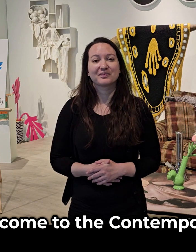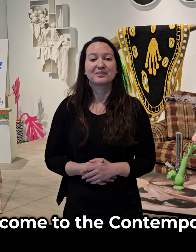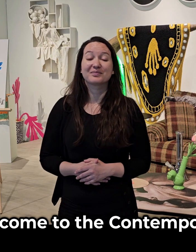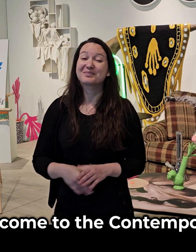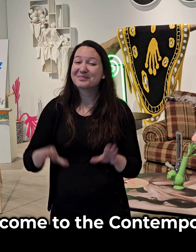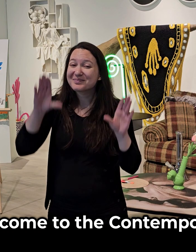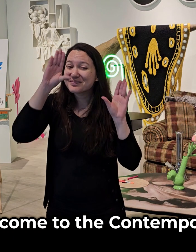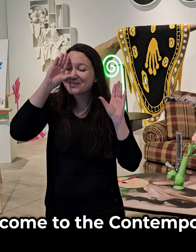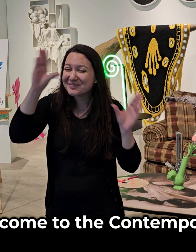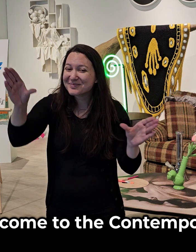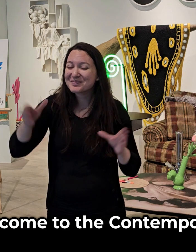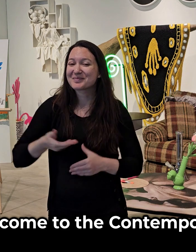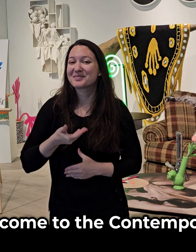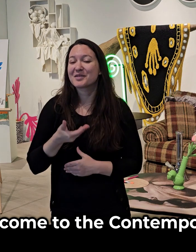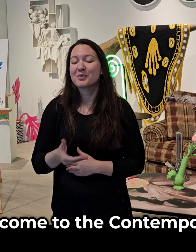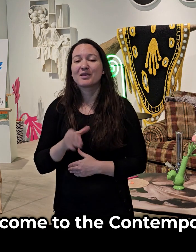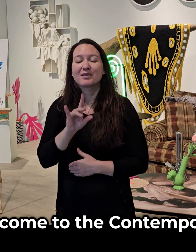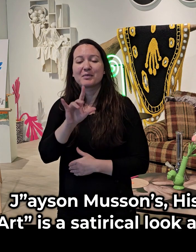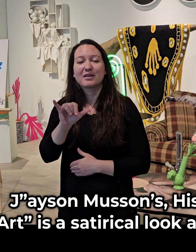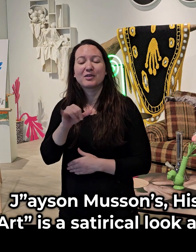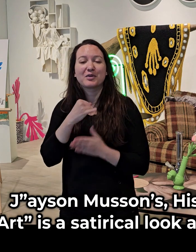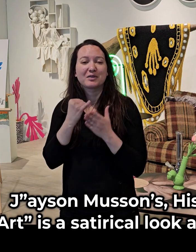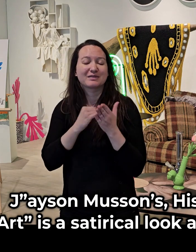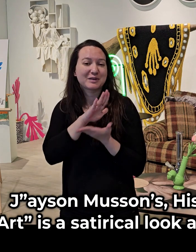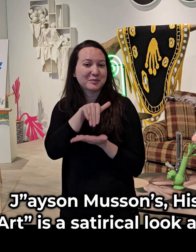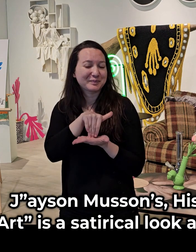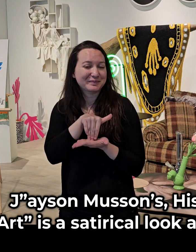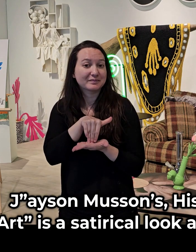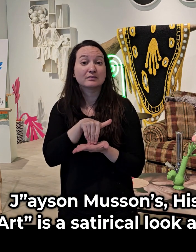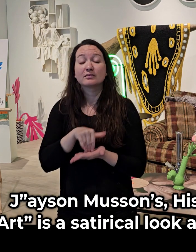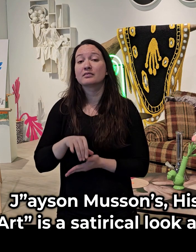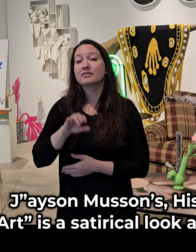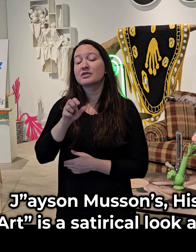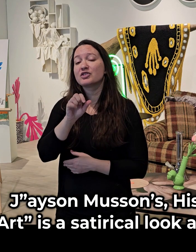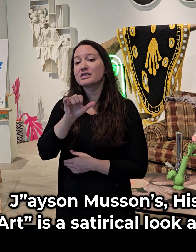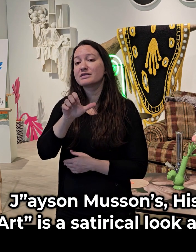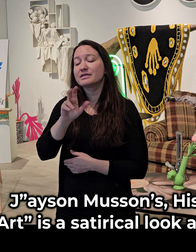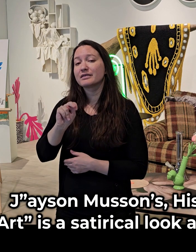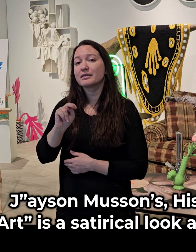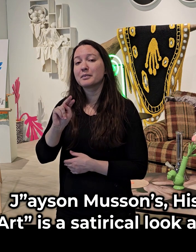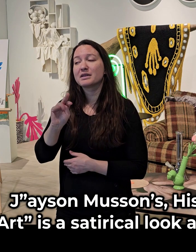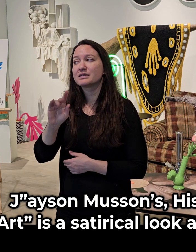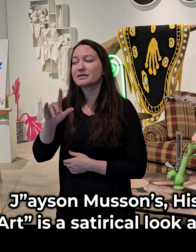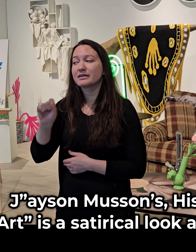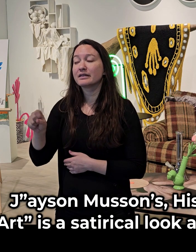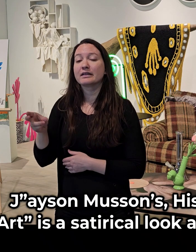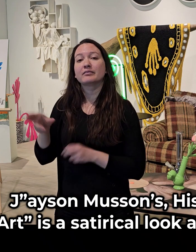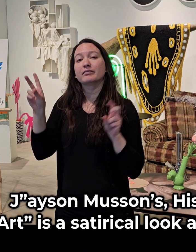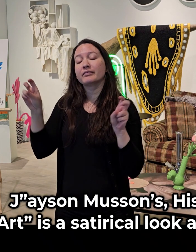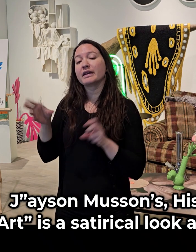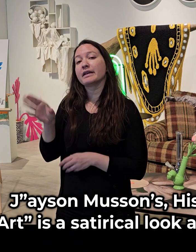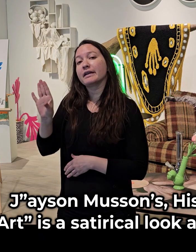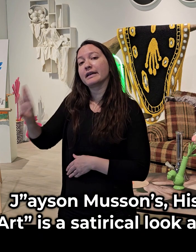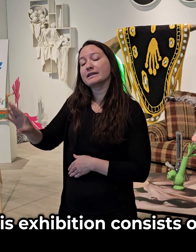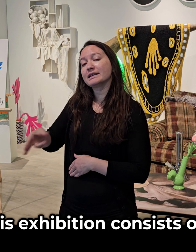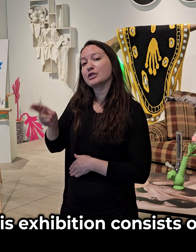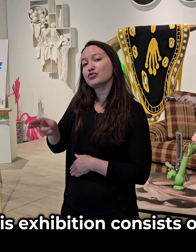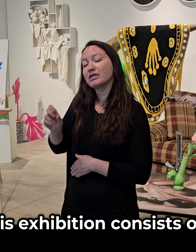Welcome to the Contemporary Art Center. Jayson Musson's His History of Art is a satirical look at art history. This